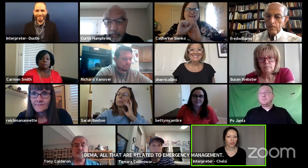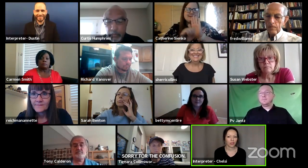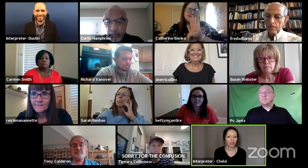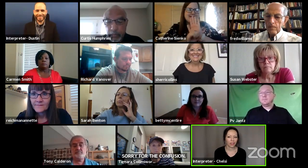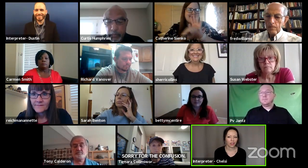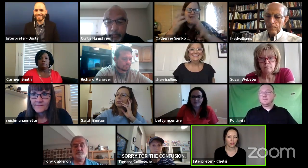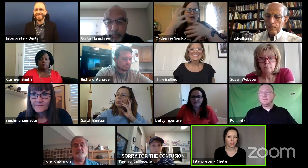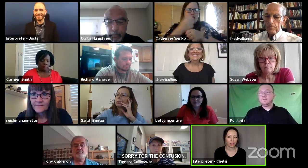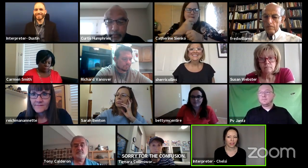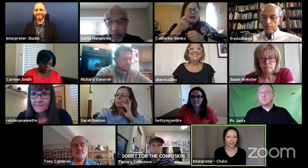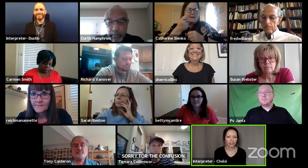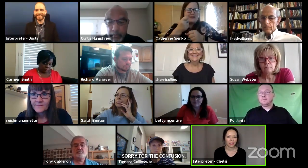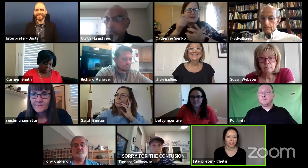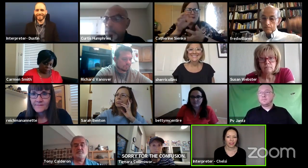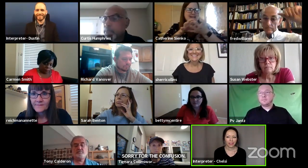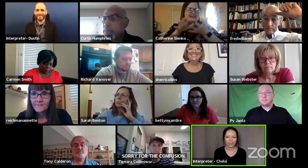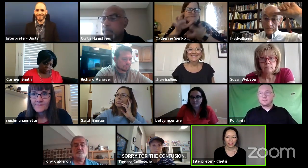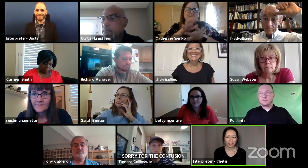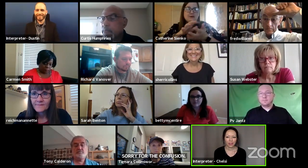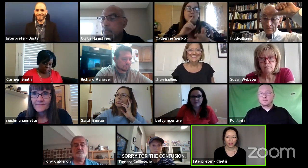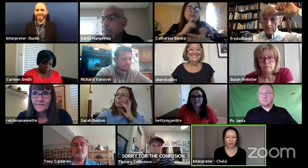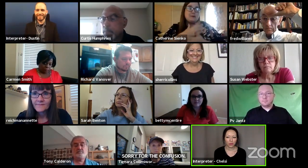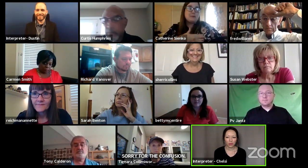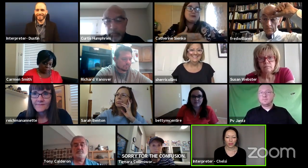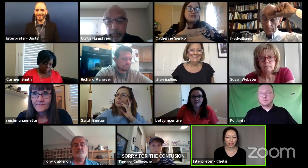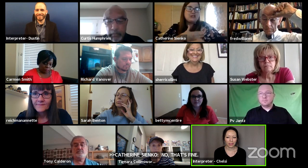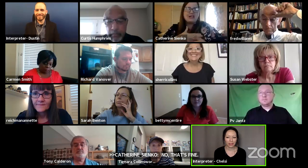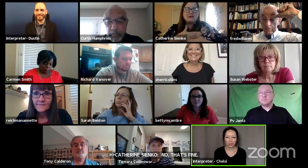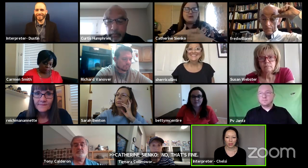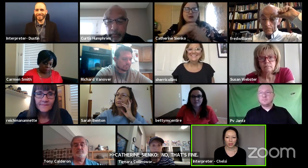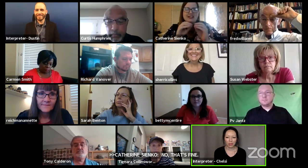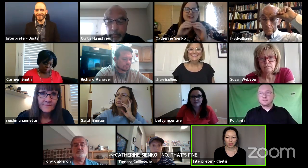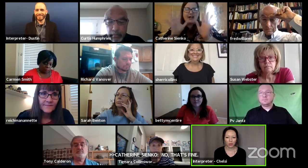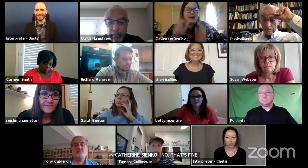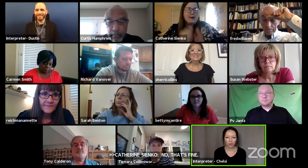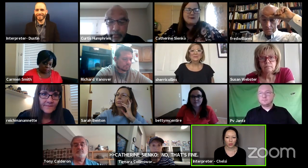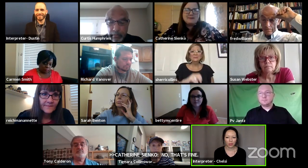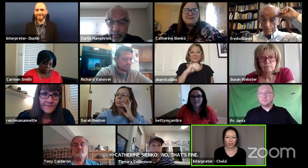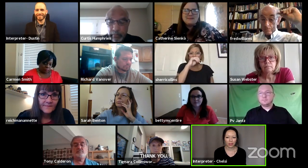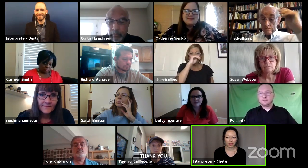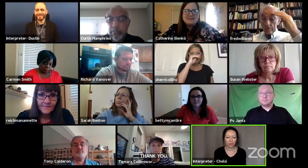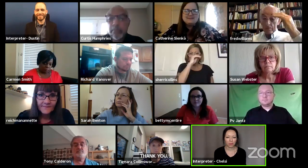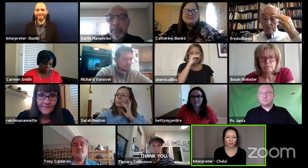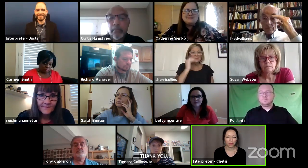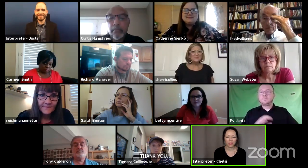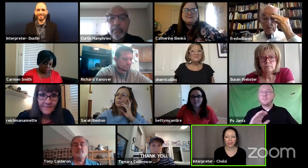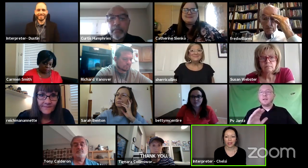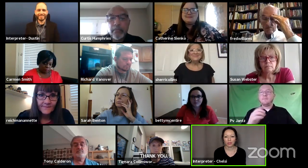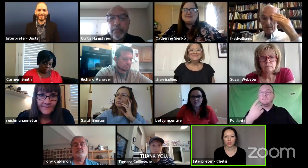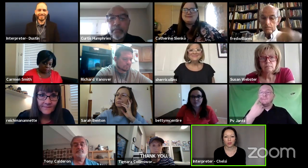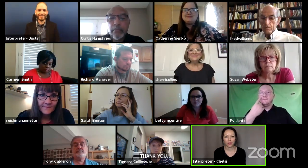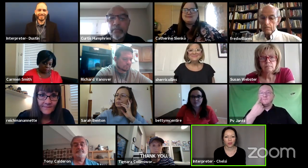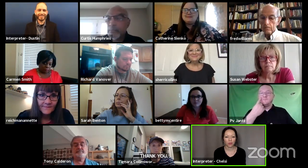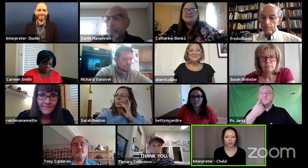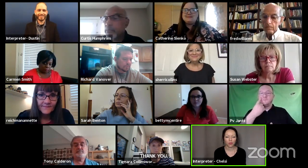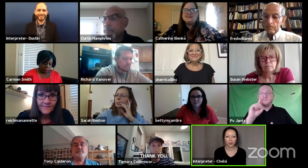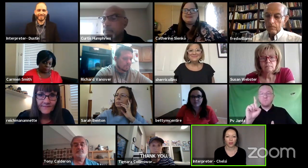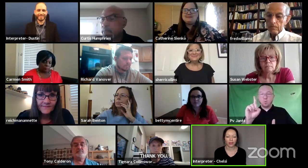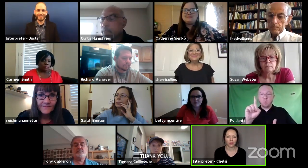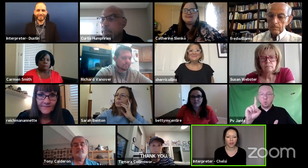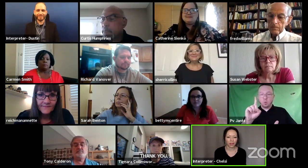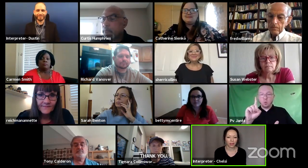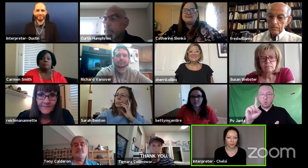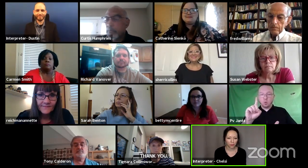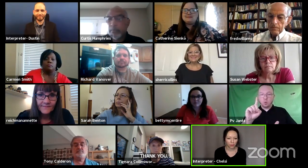that's fine. Thank you. I know it can be a little bit confusing with some of the state acronyms, so thank you